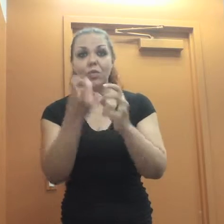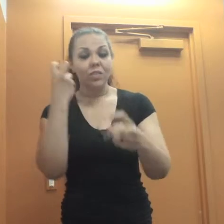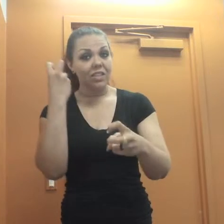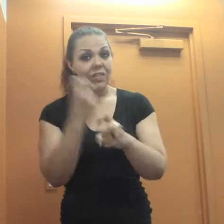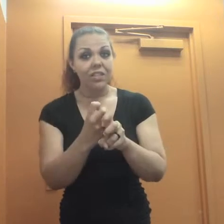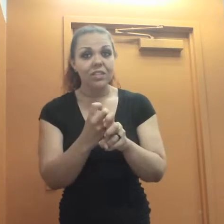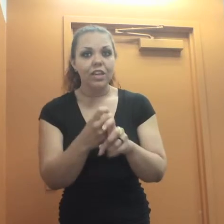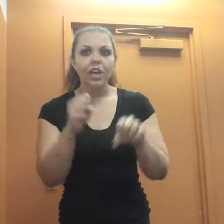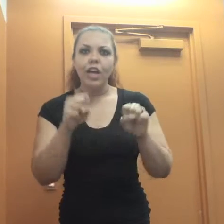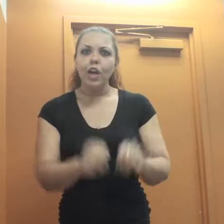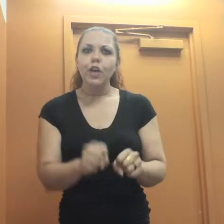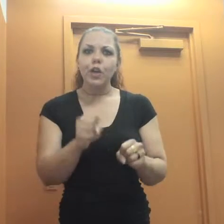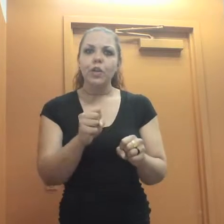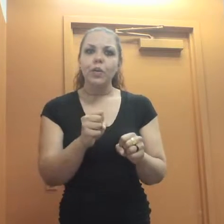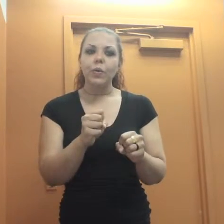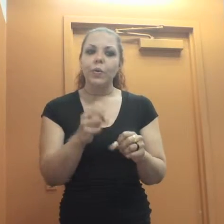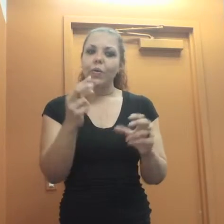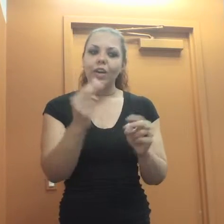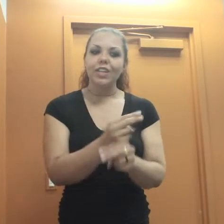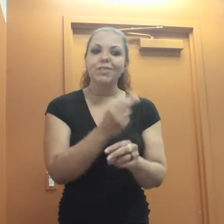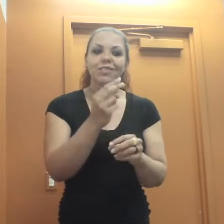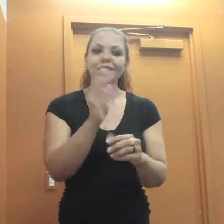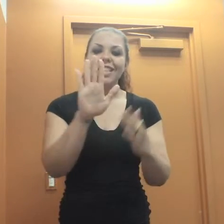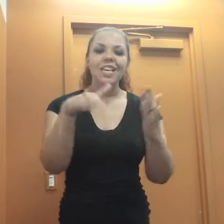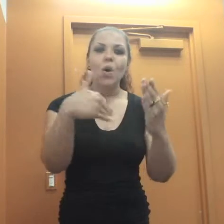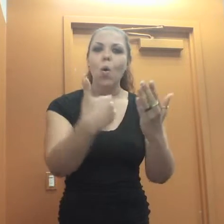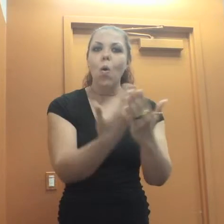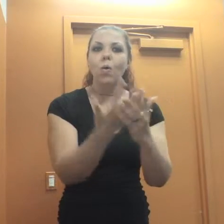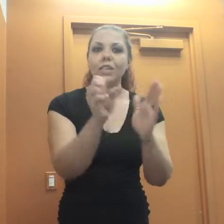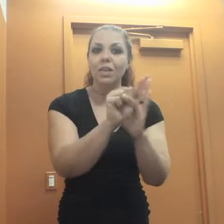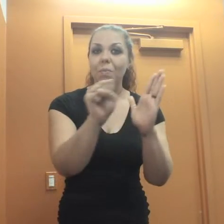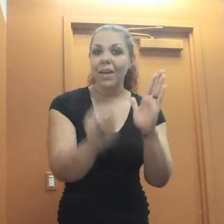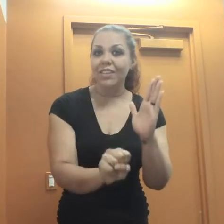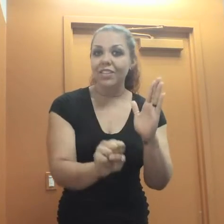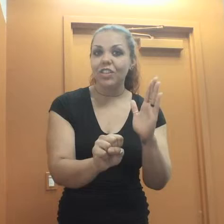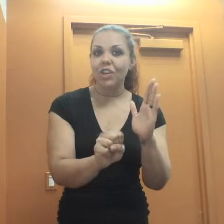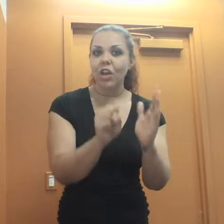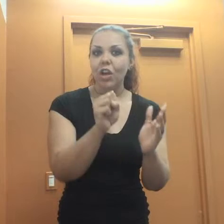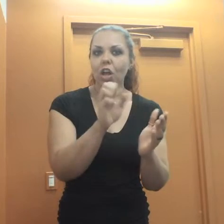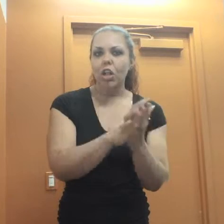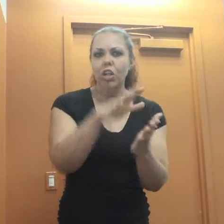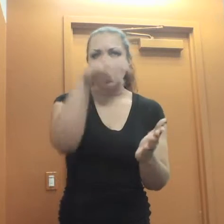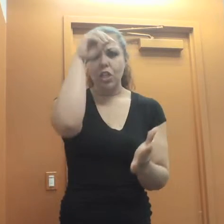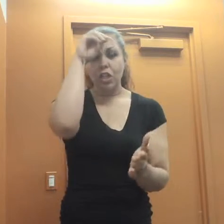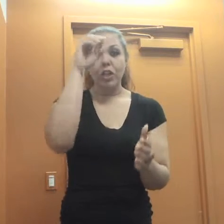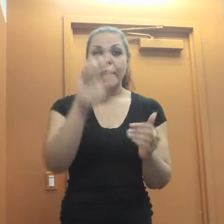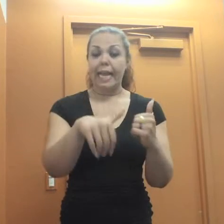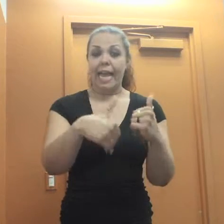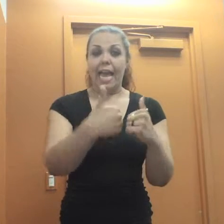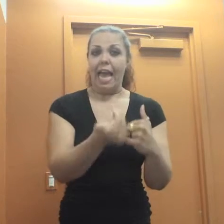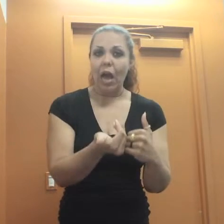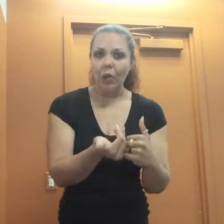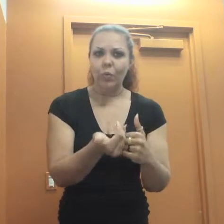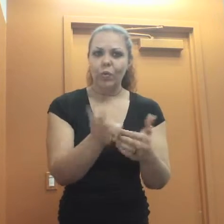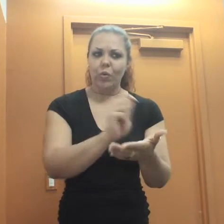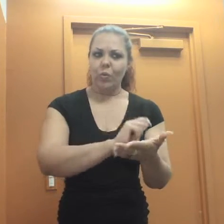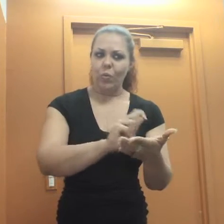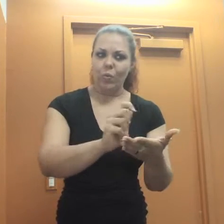entire semester learning how to solve equilibrium problems and still not cover every possible type. So while